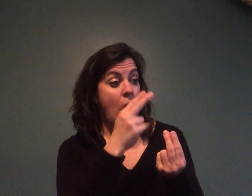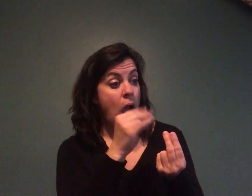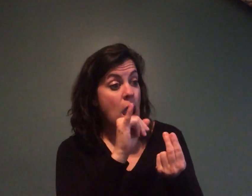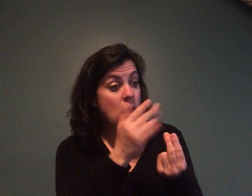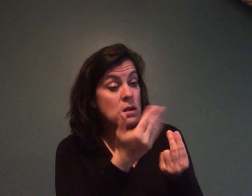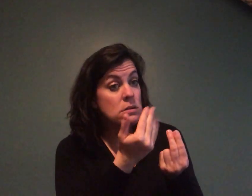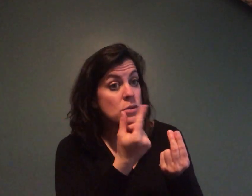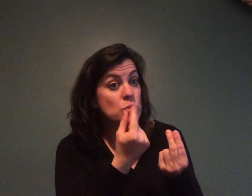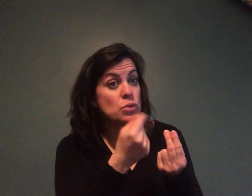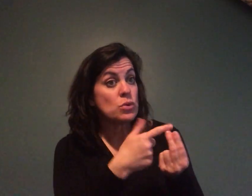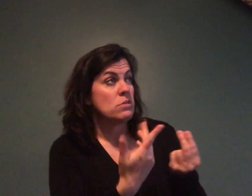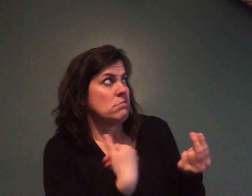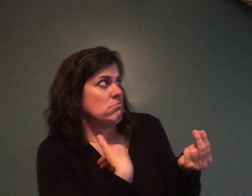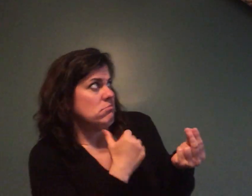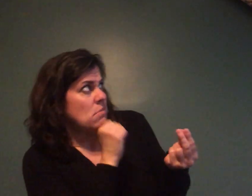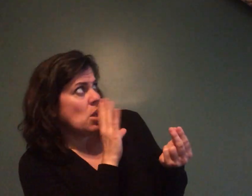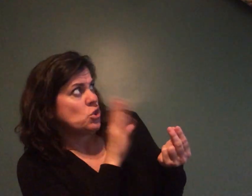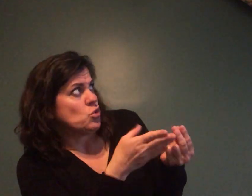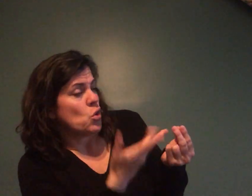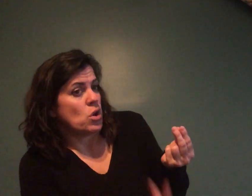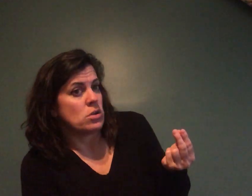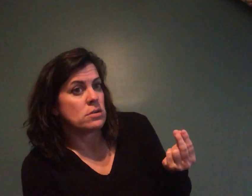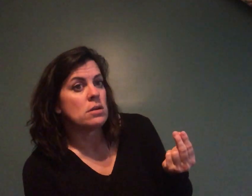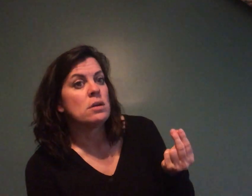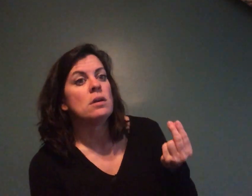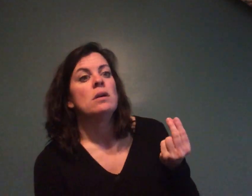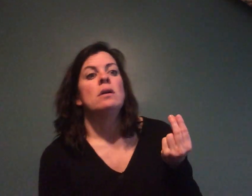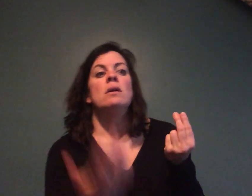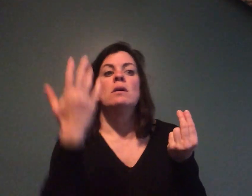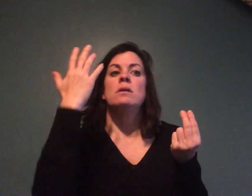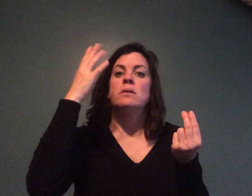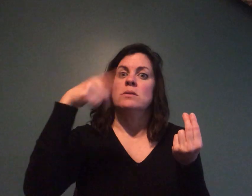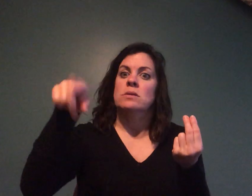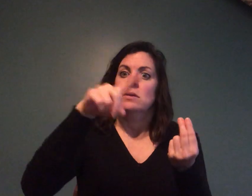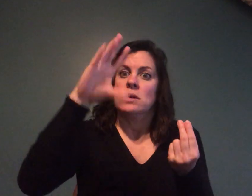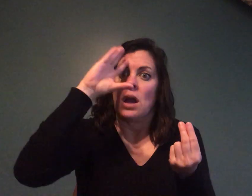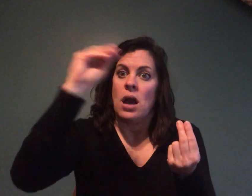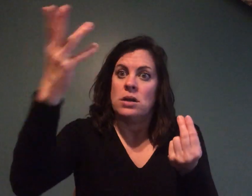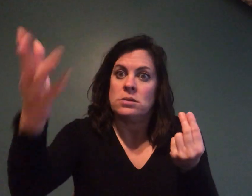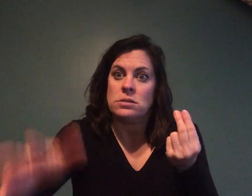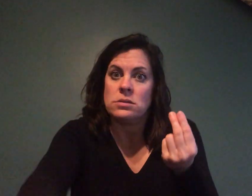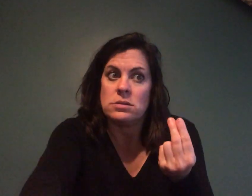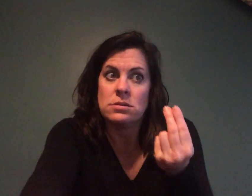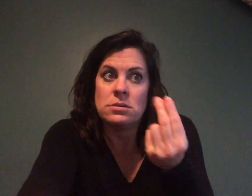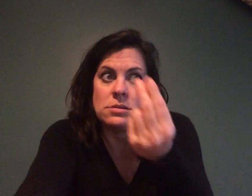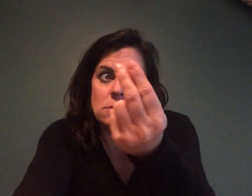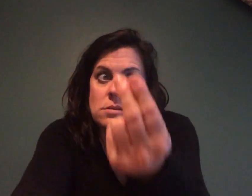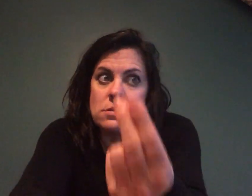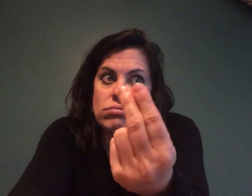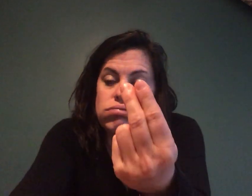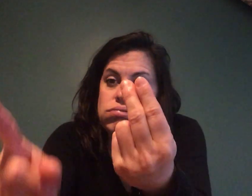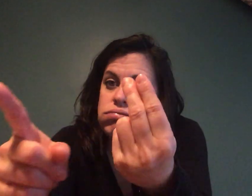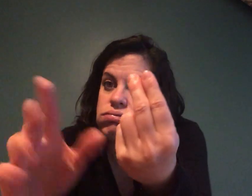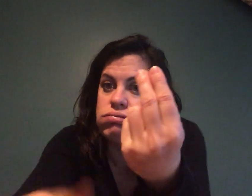You guys are really starting to disappoint me, okay? Really starting to disappoint me.